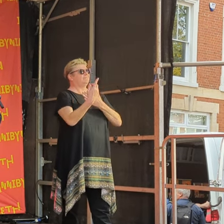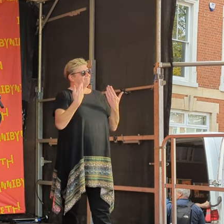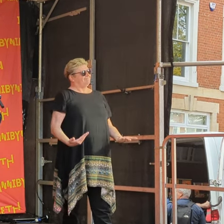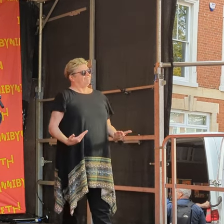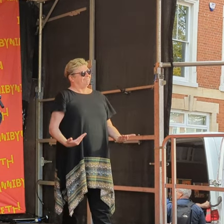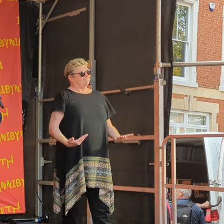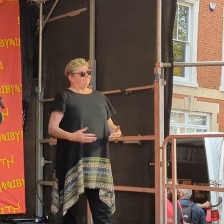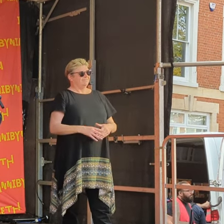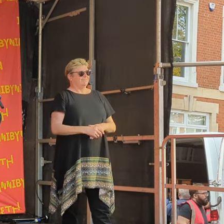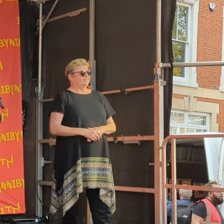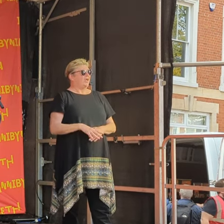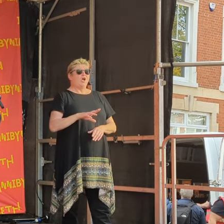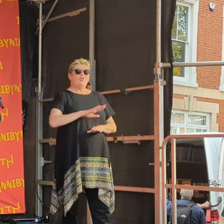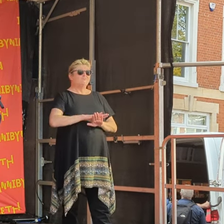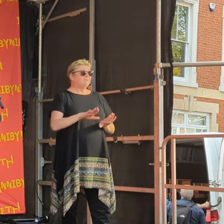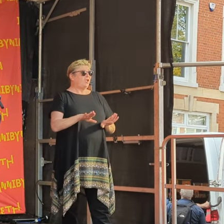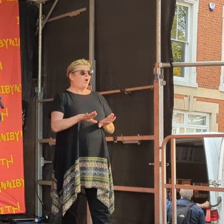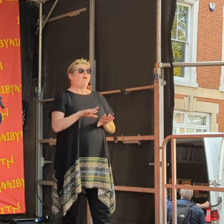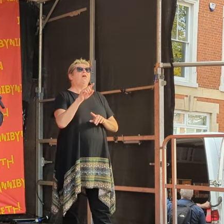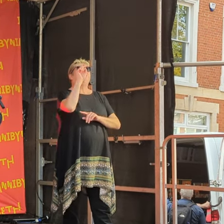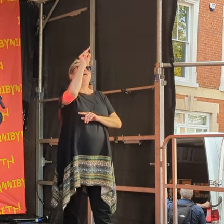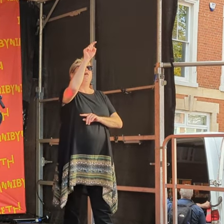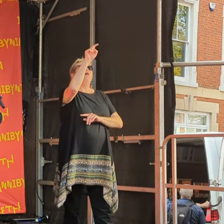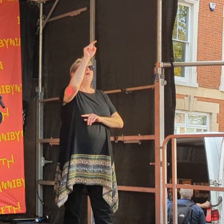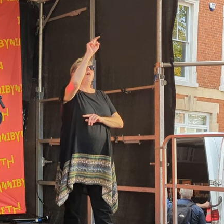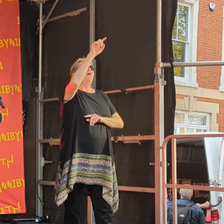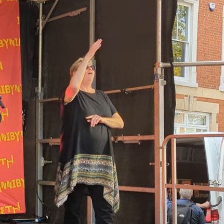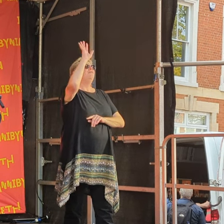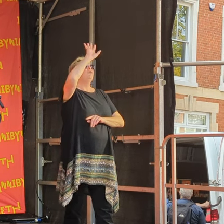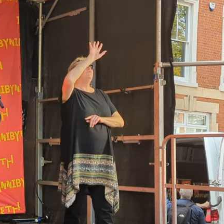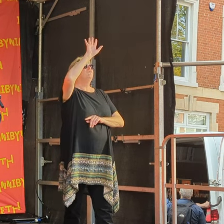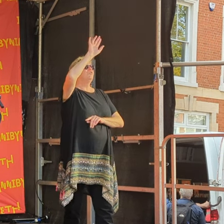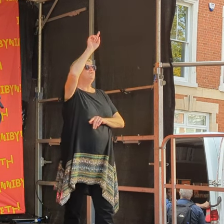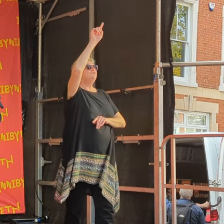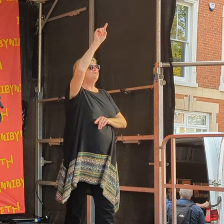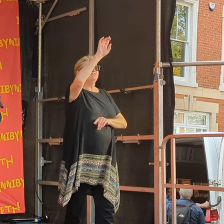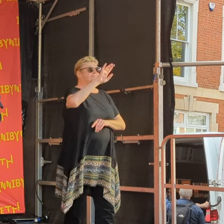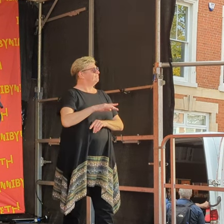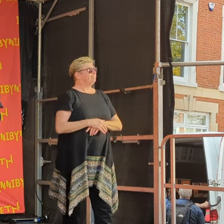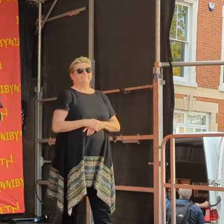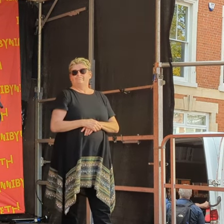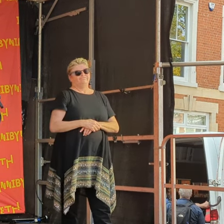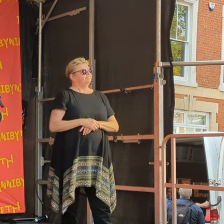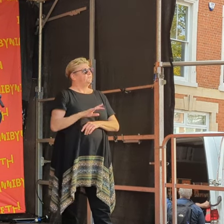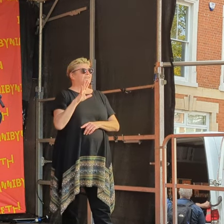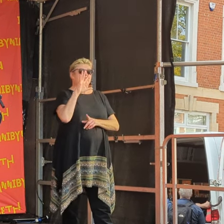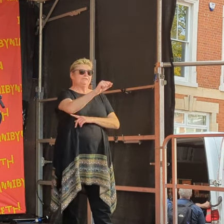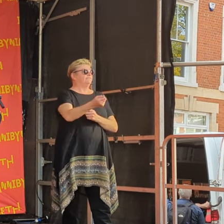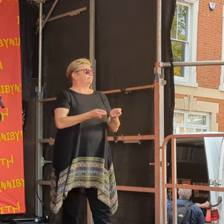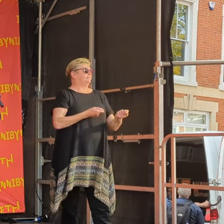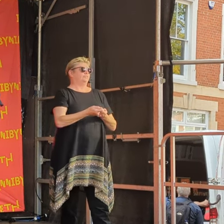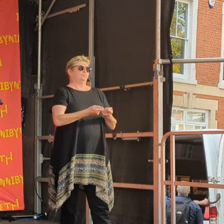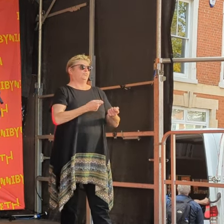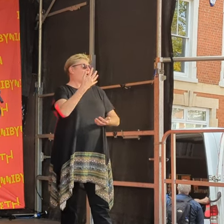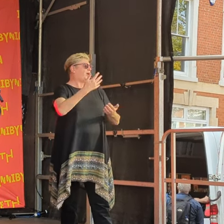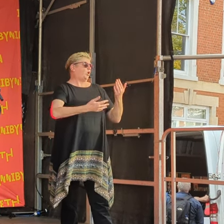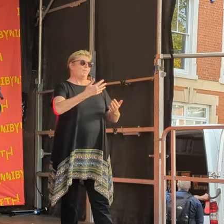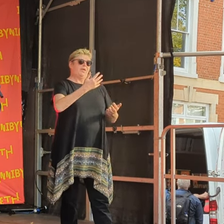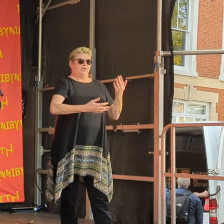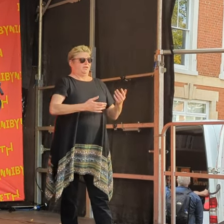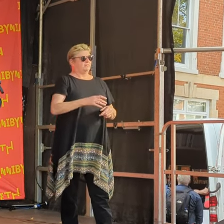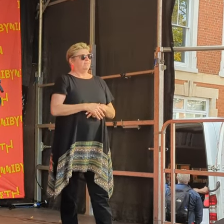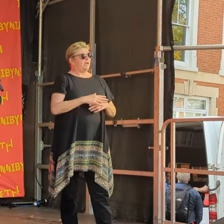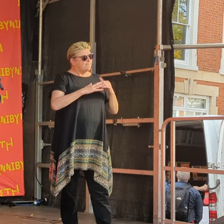today, not at some misty future date. We need to take control of the Welsh economy